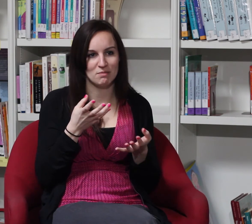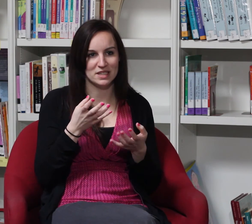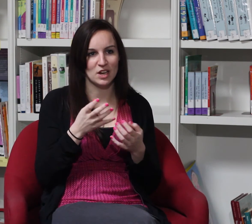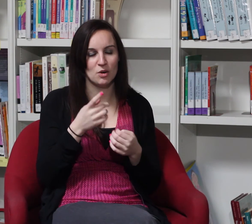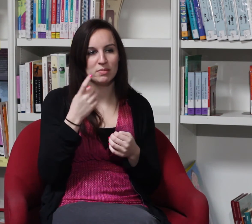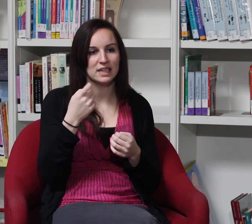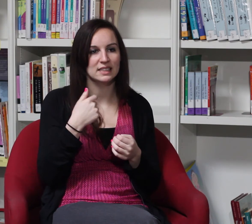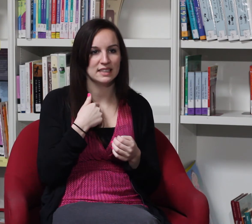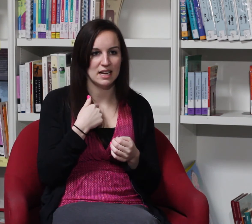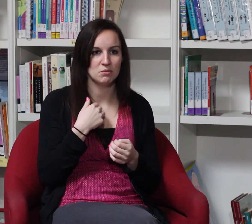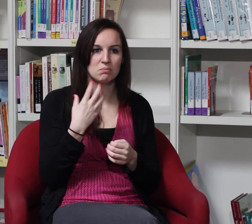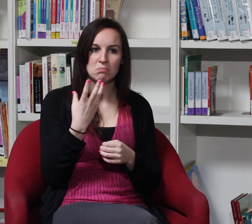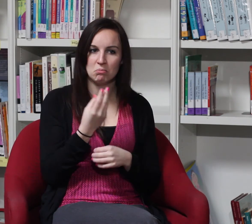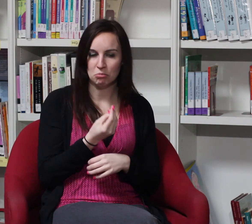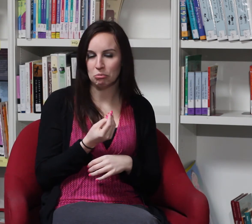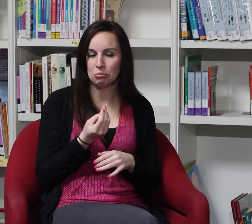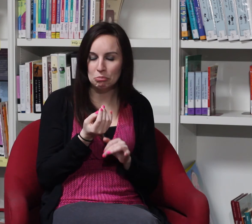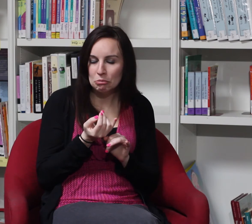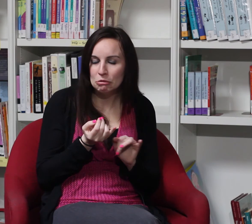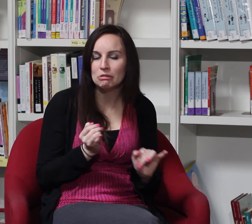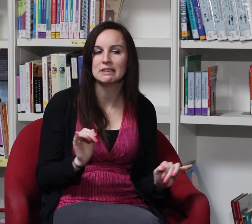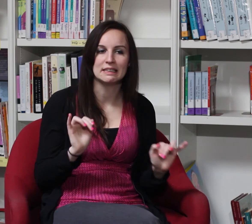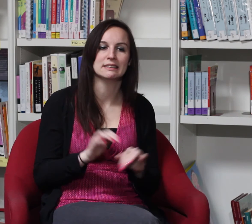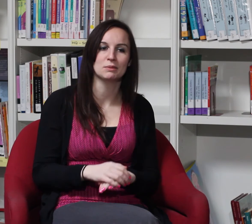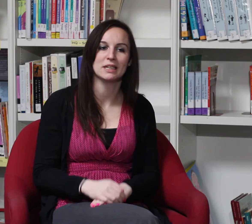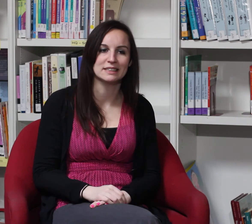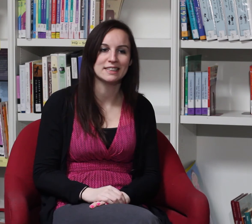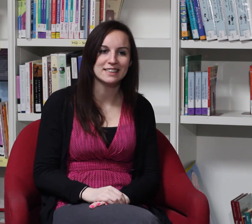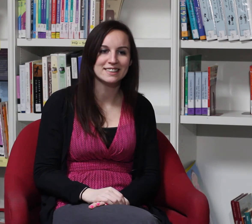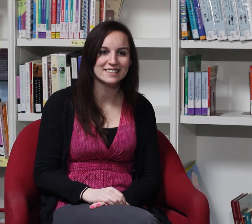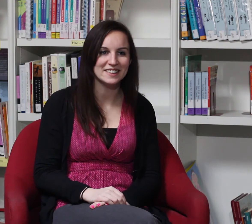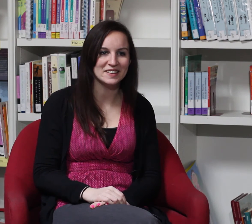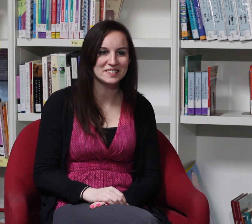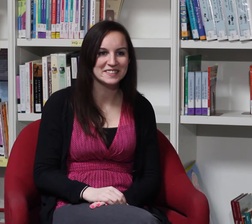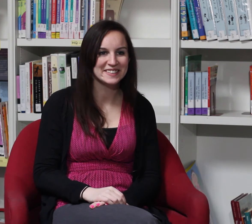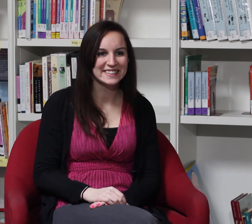me know because I'm pretty independent though.